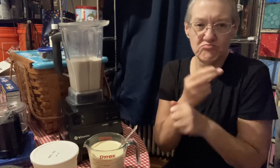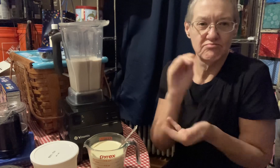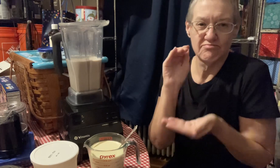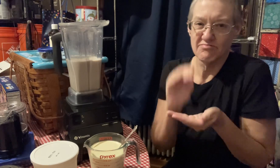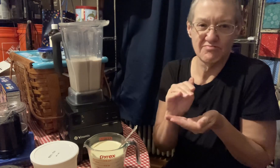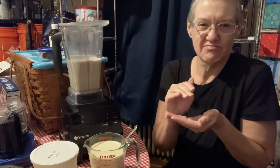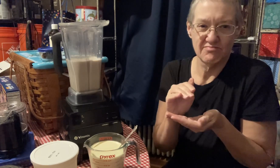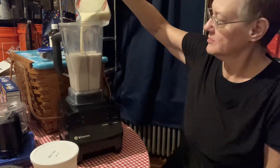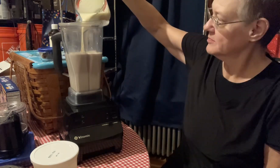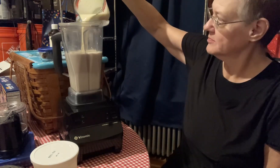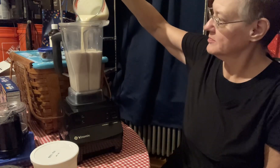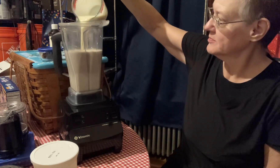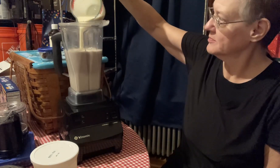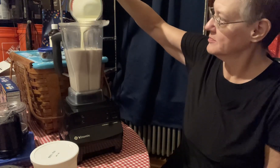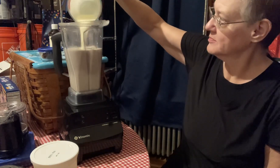You can always use less if you want.